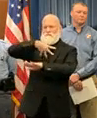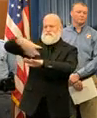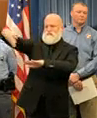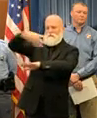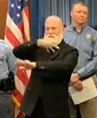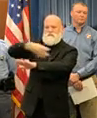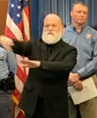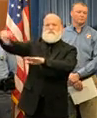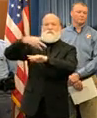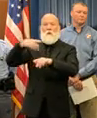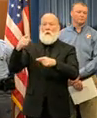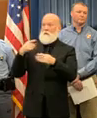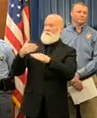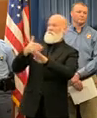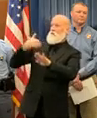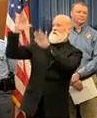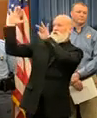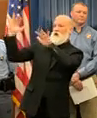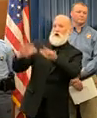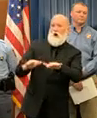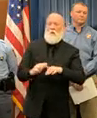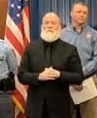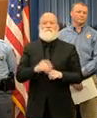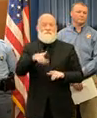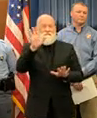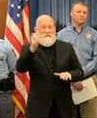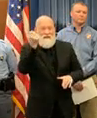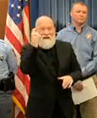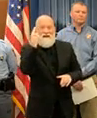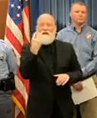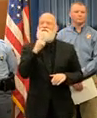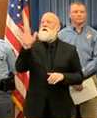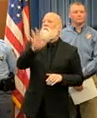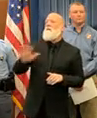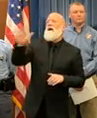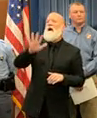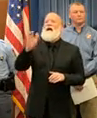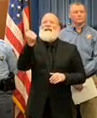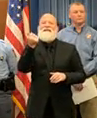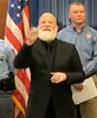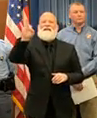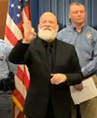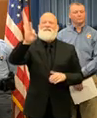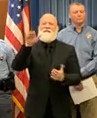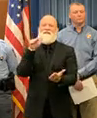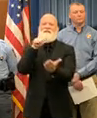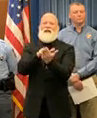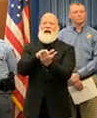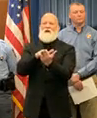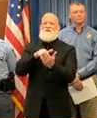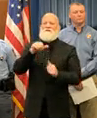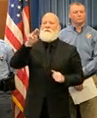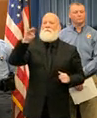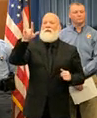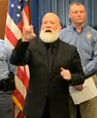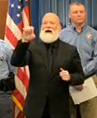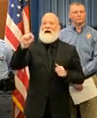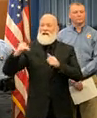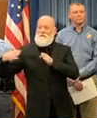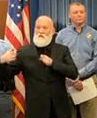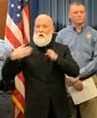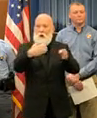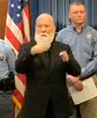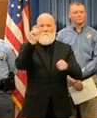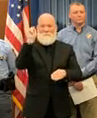large event. Some 19,500 miles of roadway lanes have to be treated and then plowed.